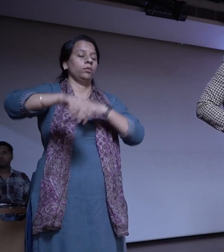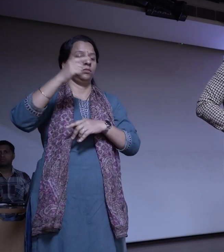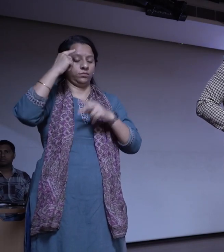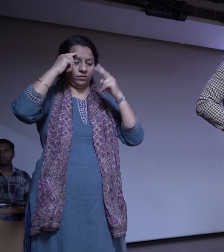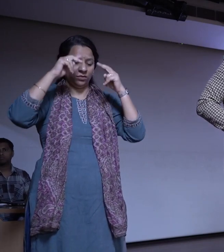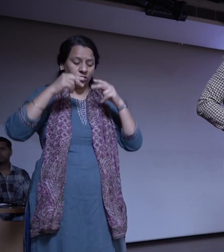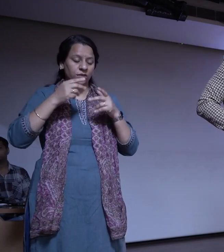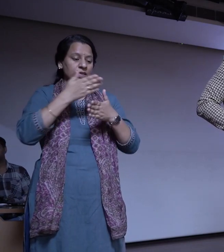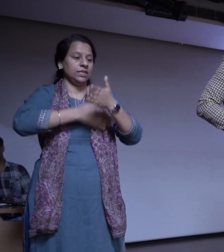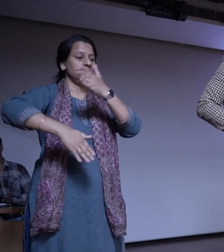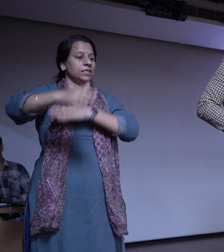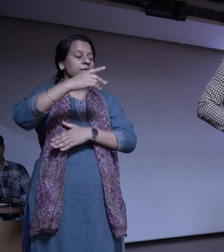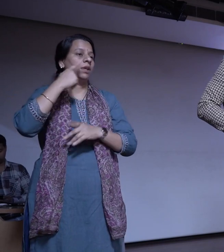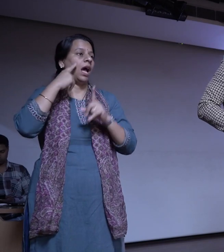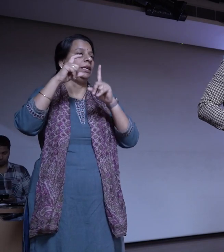disability